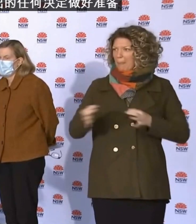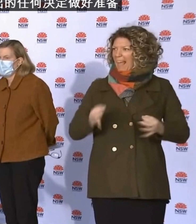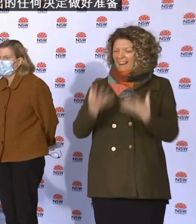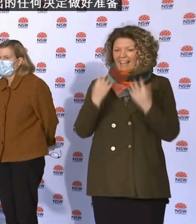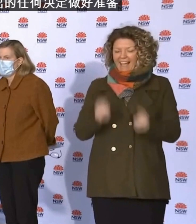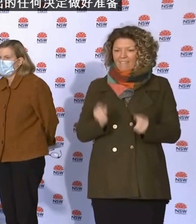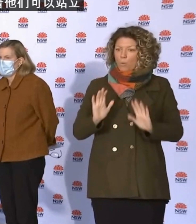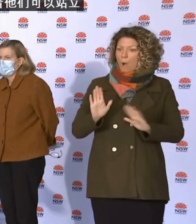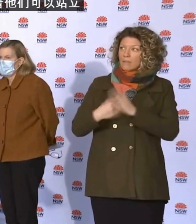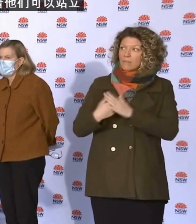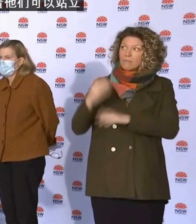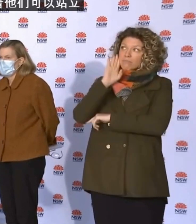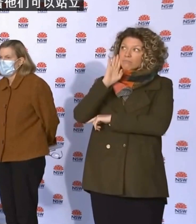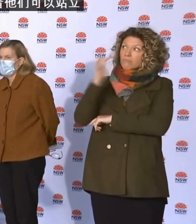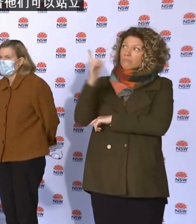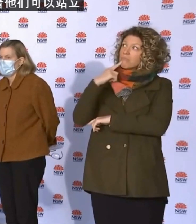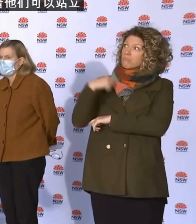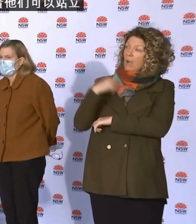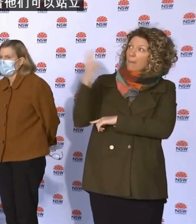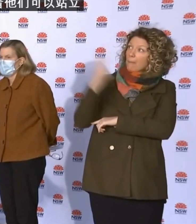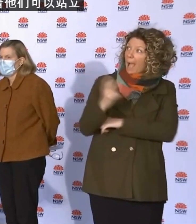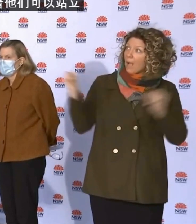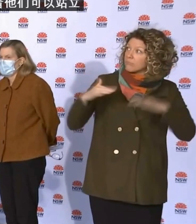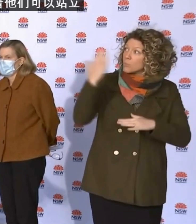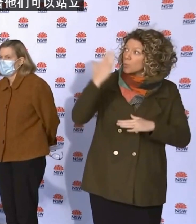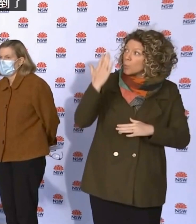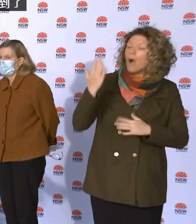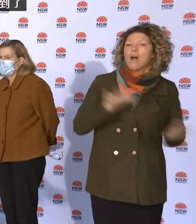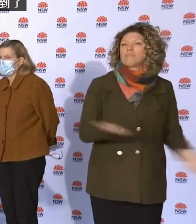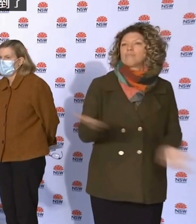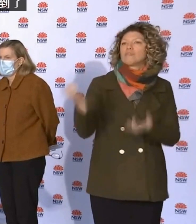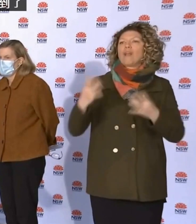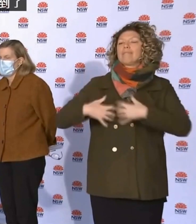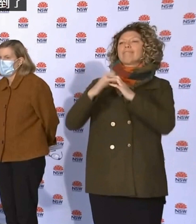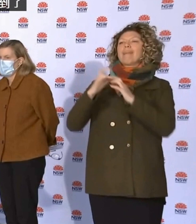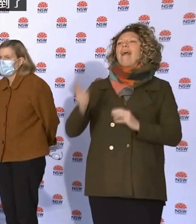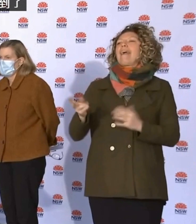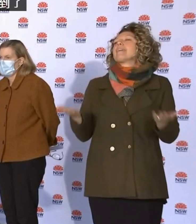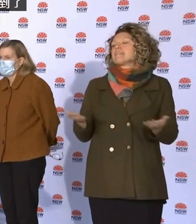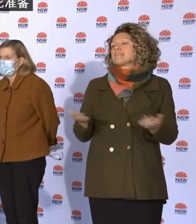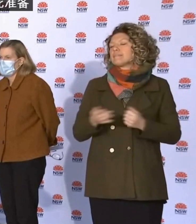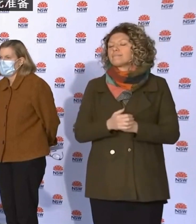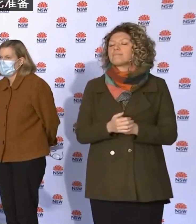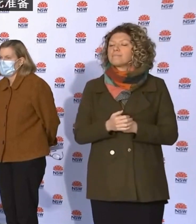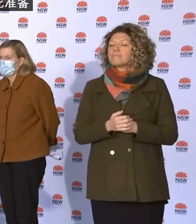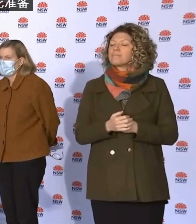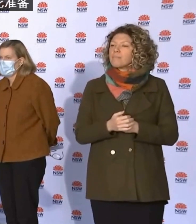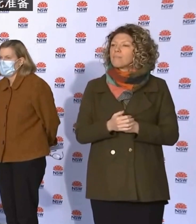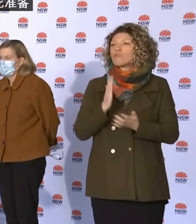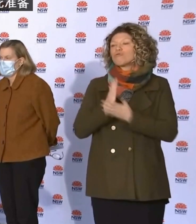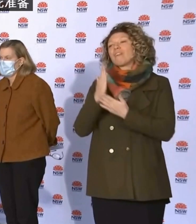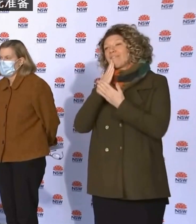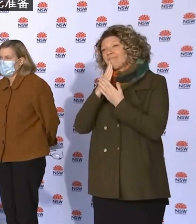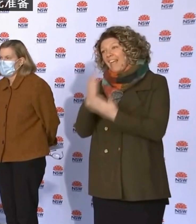any decision that we need to take in relation to face-to-face learning, because that means that they can stand up their situations very quickly. And I do want to thank the